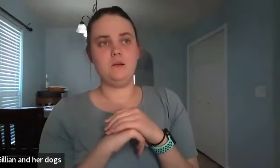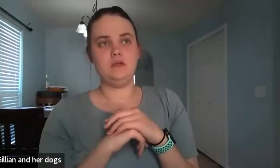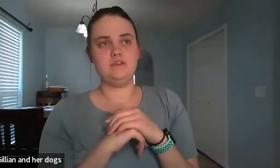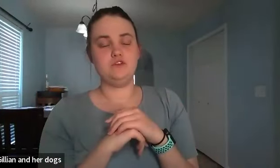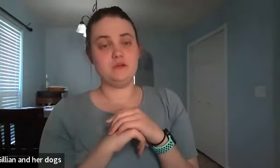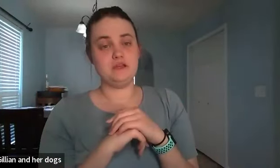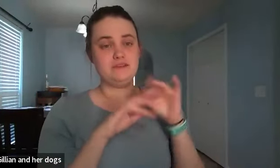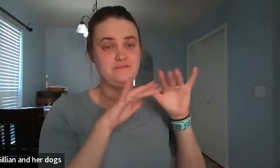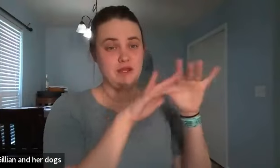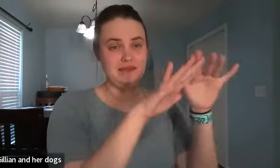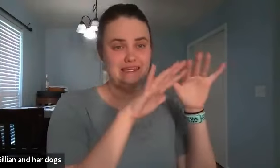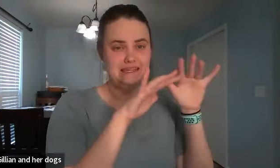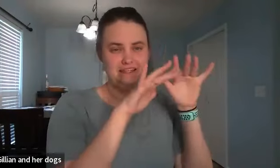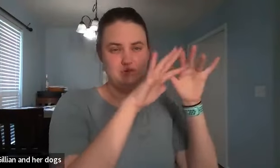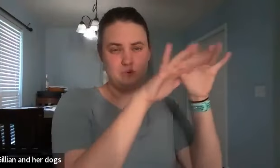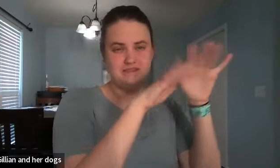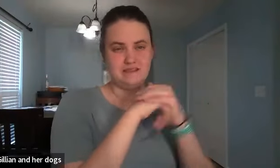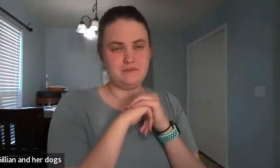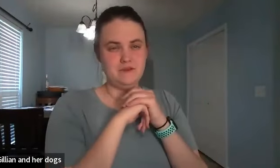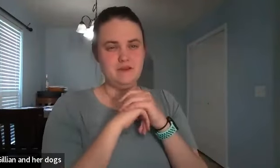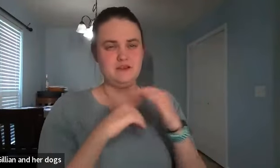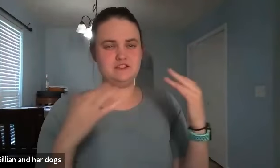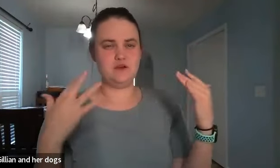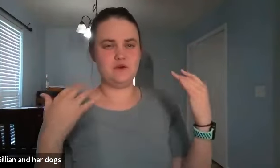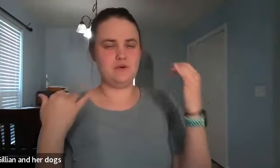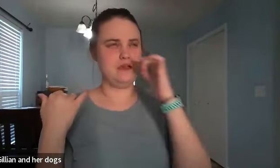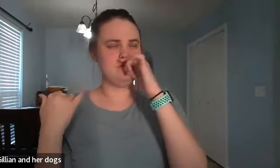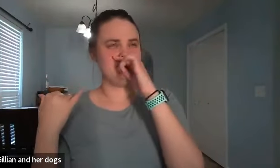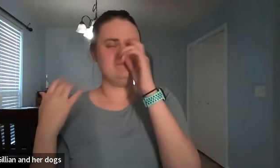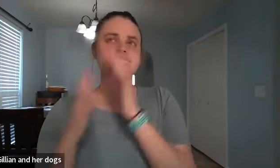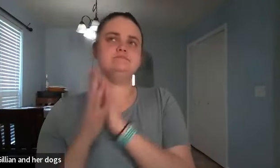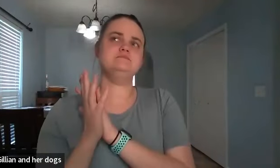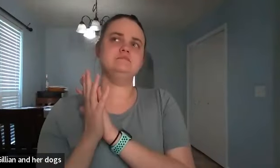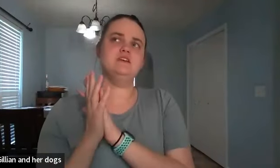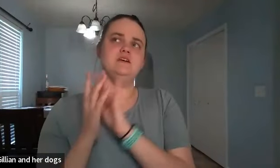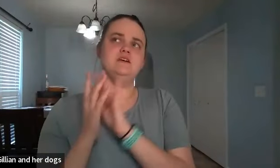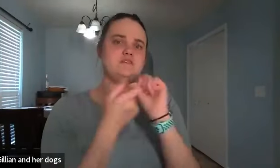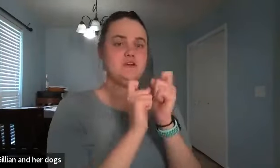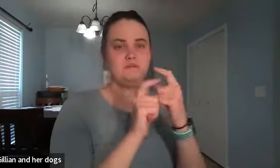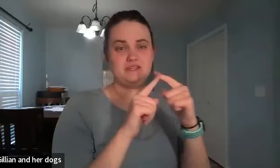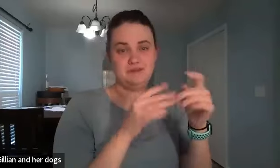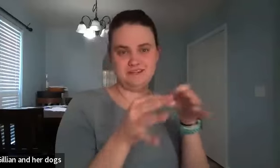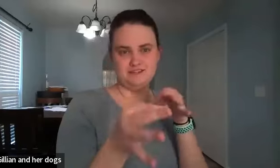like if you're being friendly, like towards them. So if you're trying to figure out the best way to describe